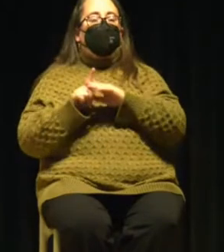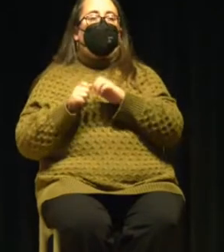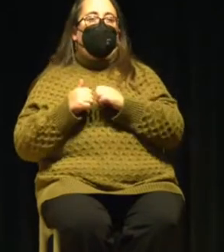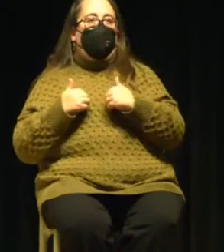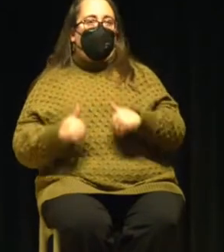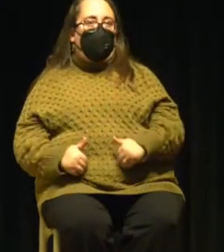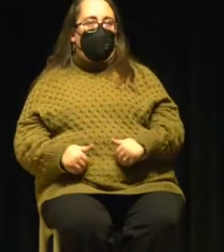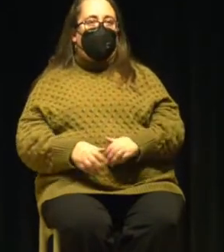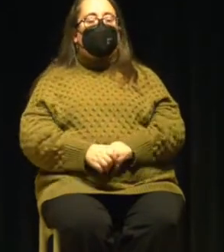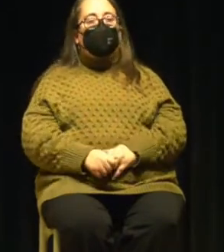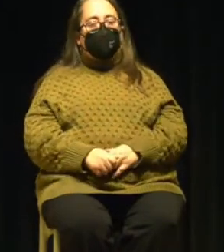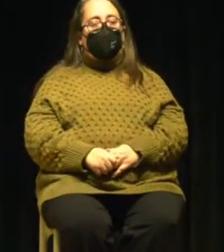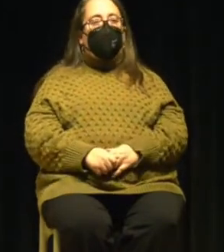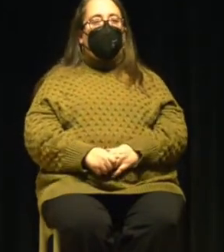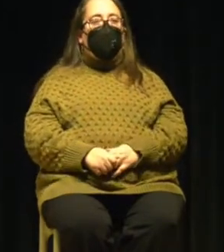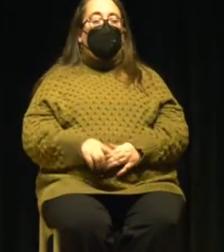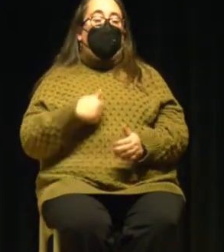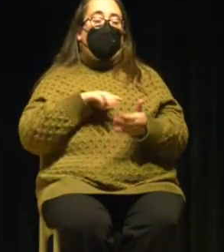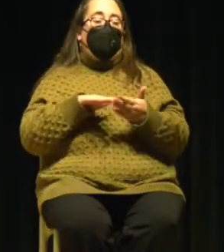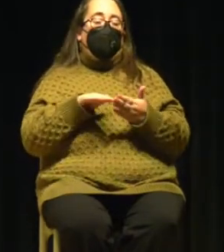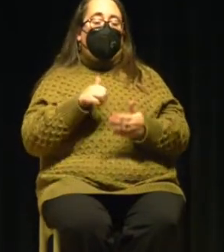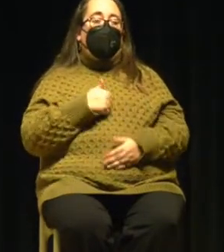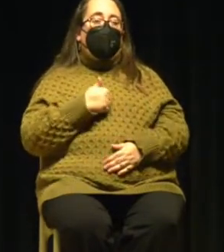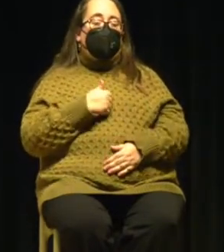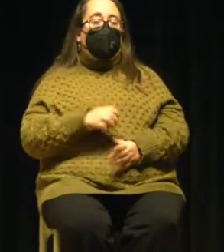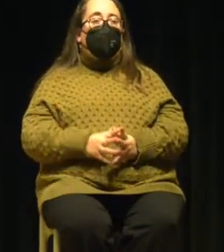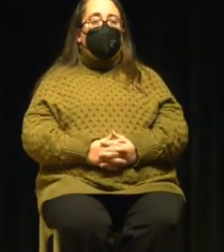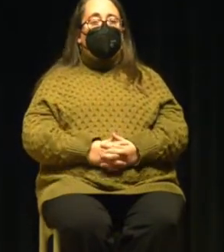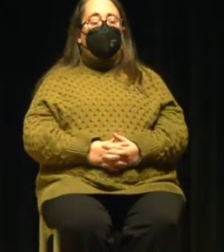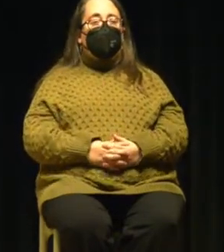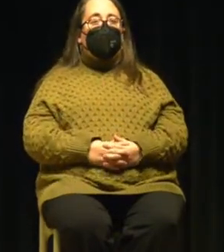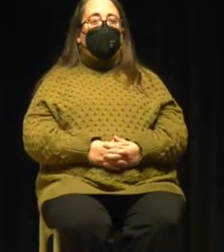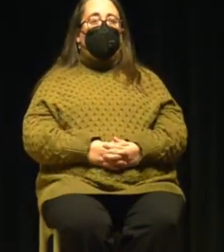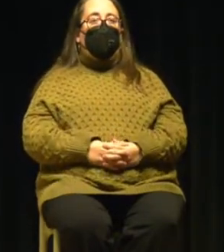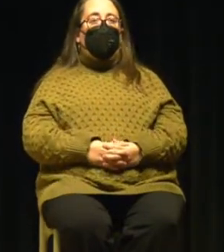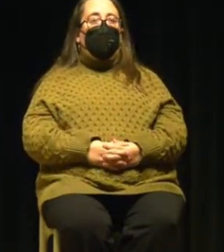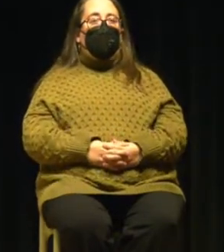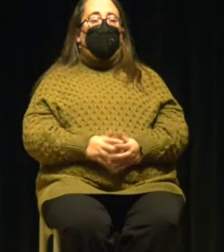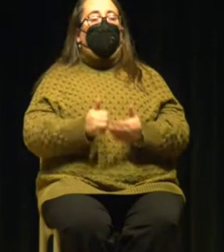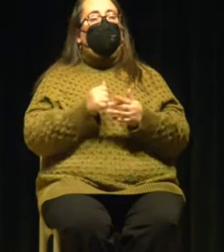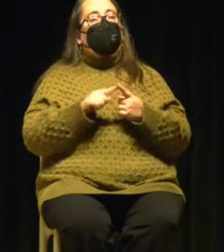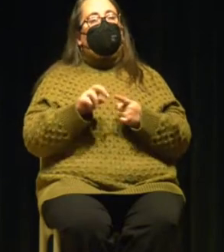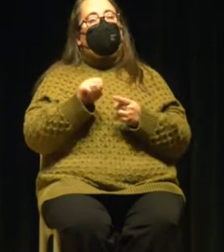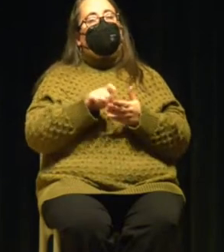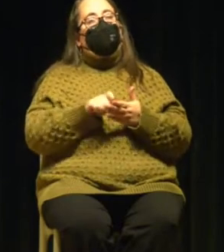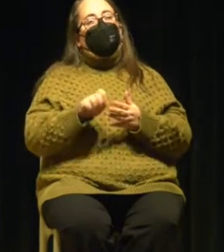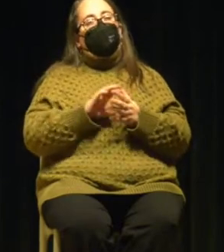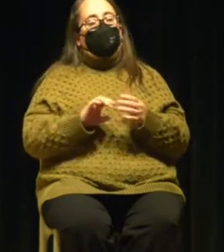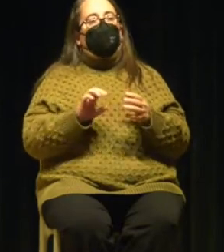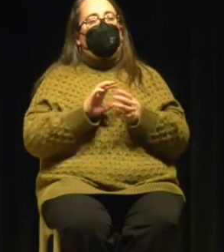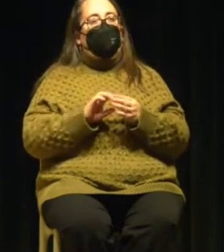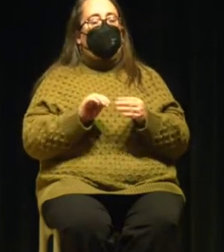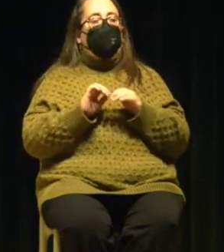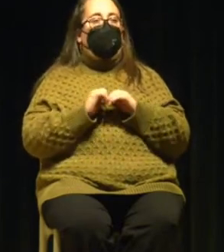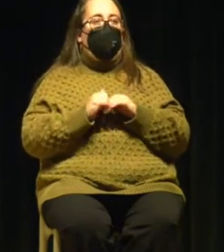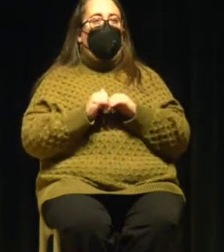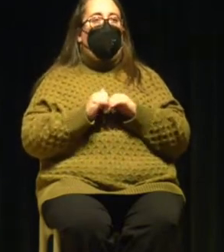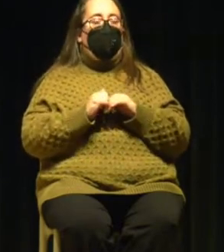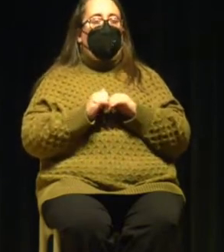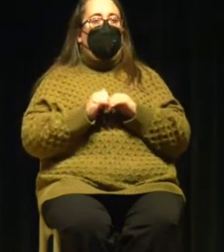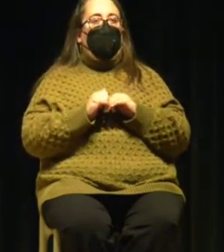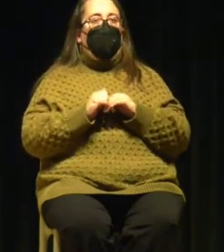And so I was able to forgive myself, you know, a lot of these things. It has helped me rewrite the story of how I